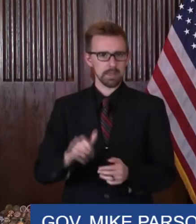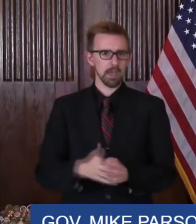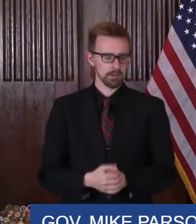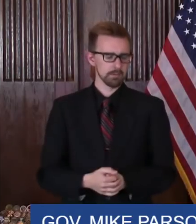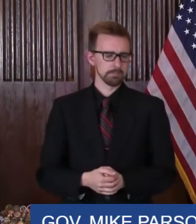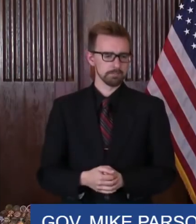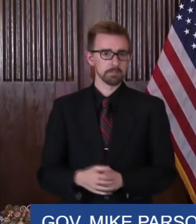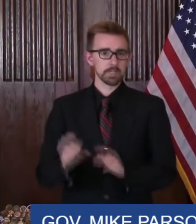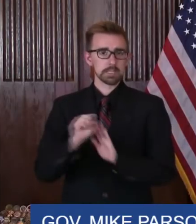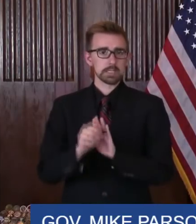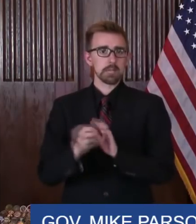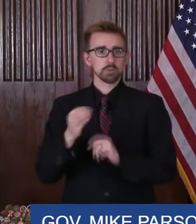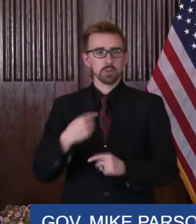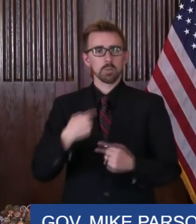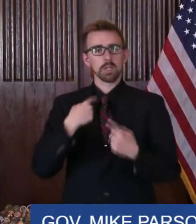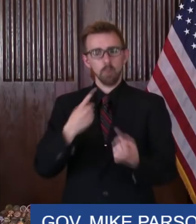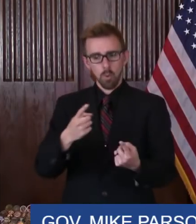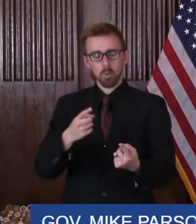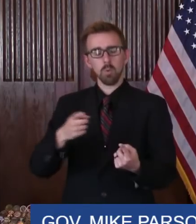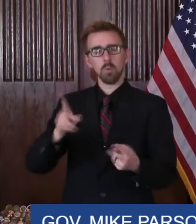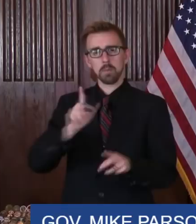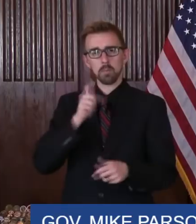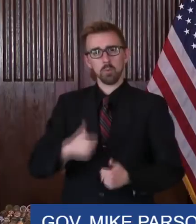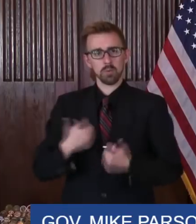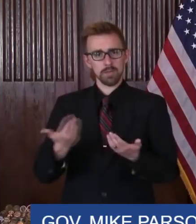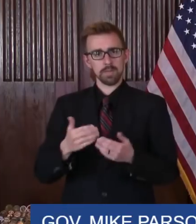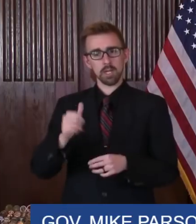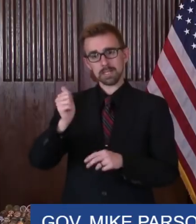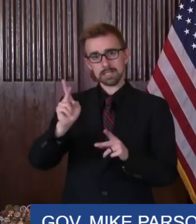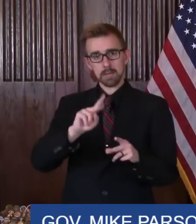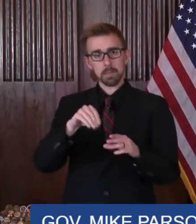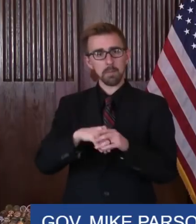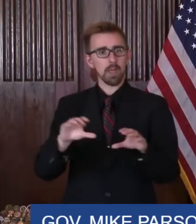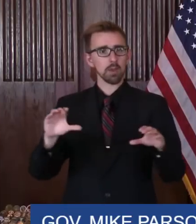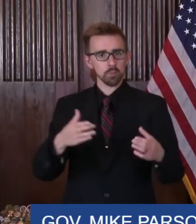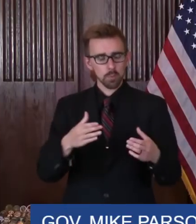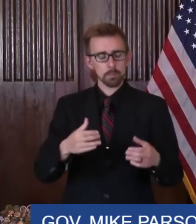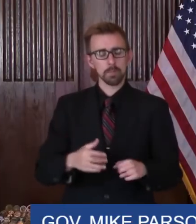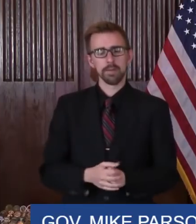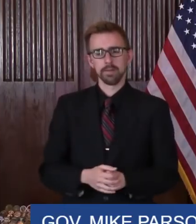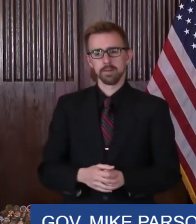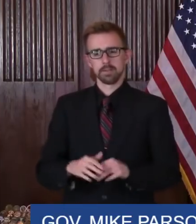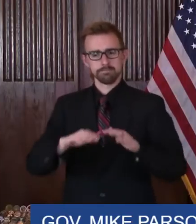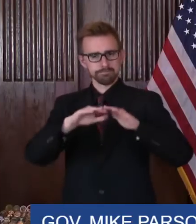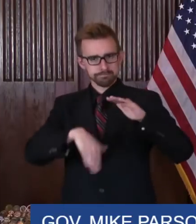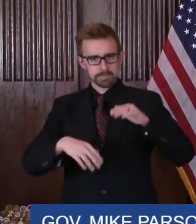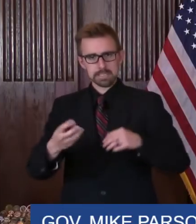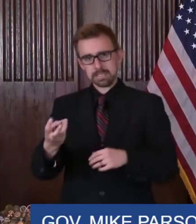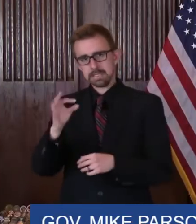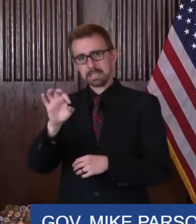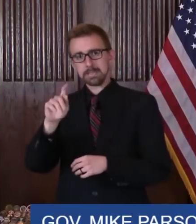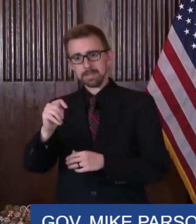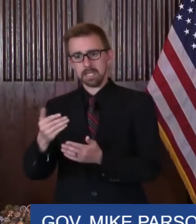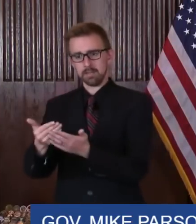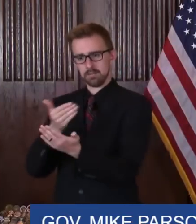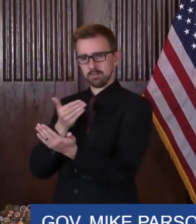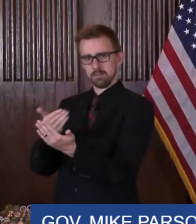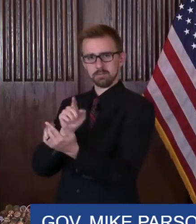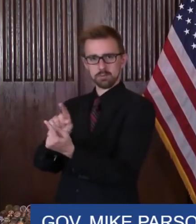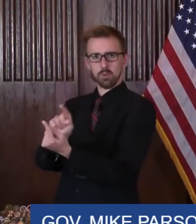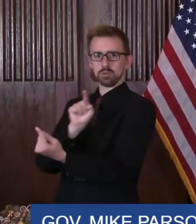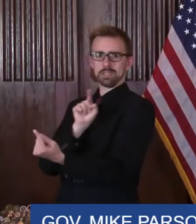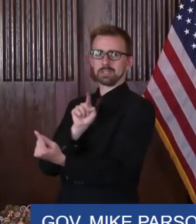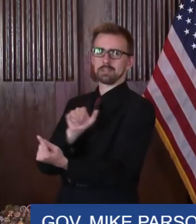the state of Missouri, told the citizens of the state of Missouri, no more than 10 people in a group, no more than 6 feet apart, social distancing. That was in effect on March